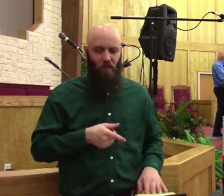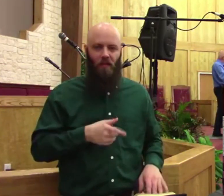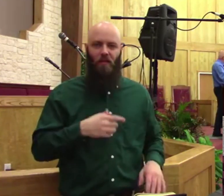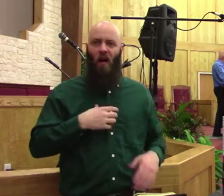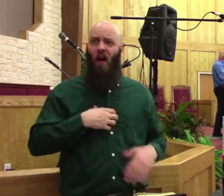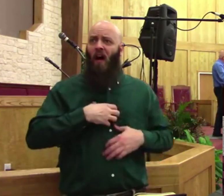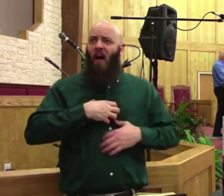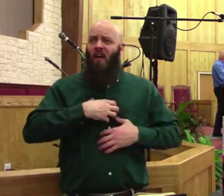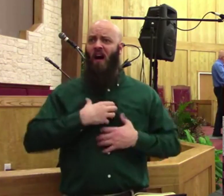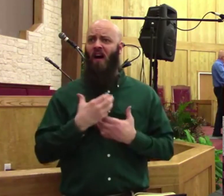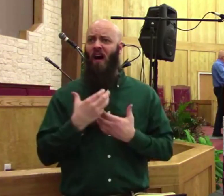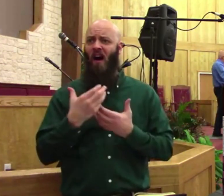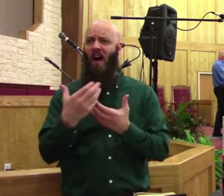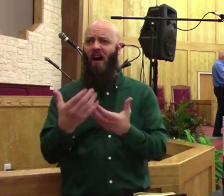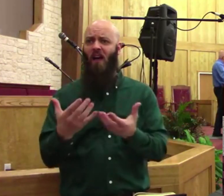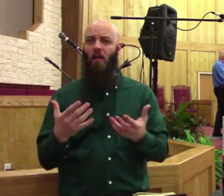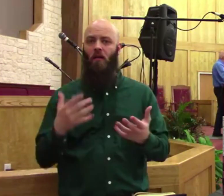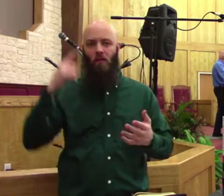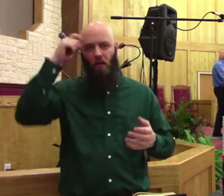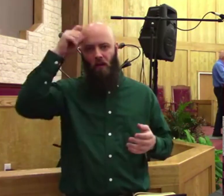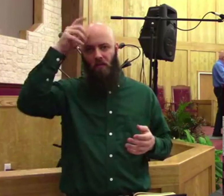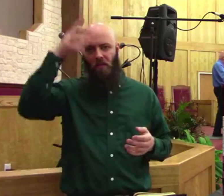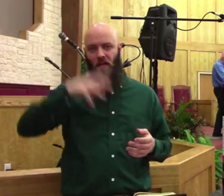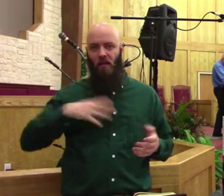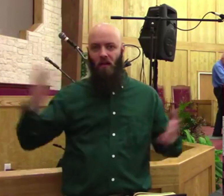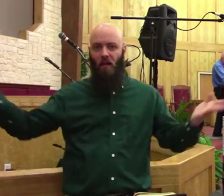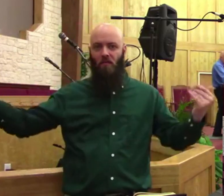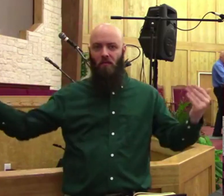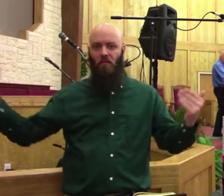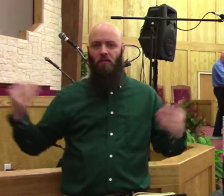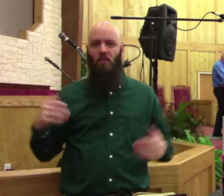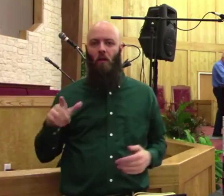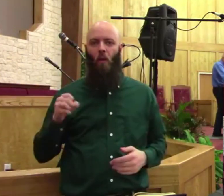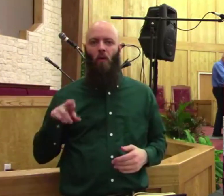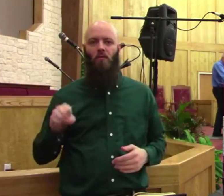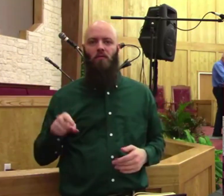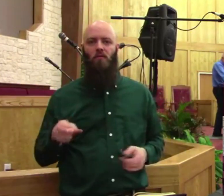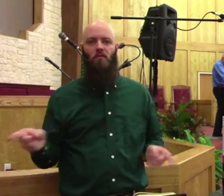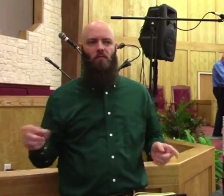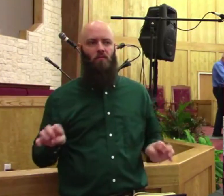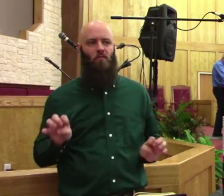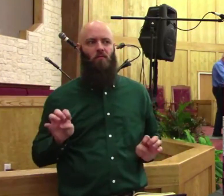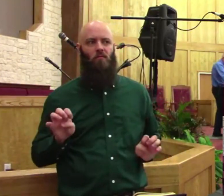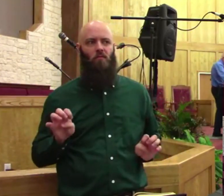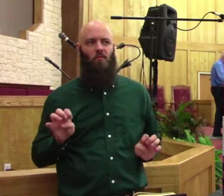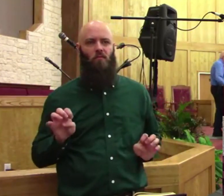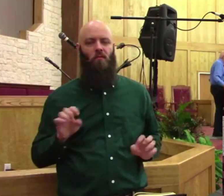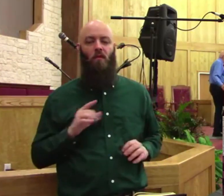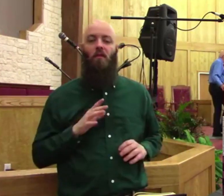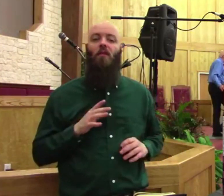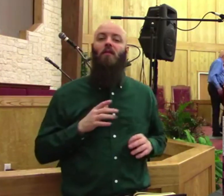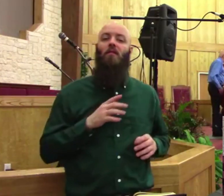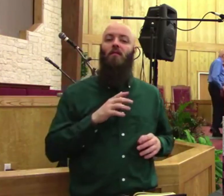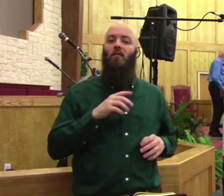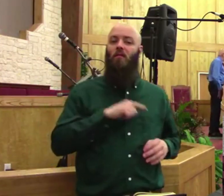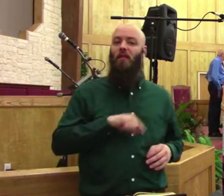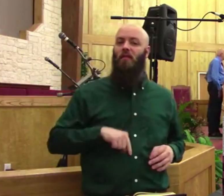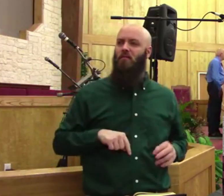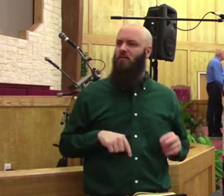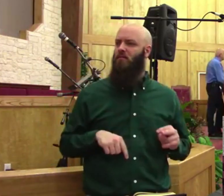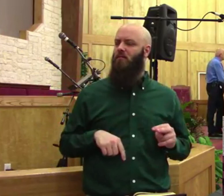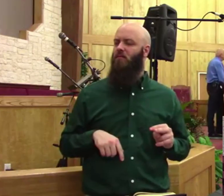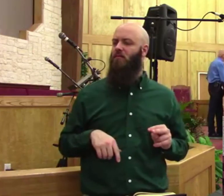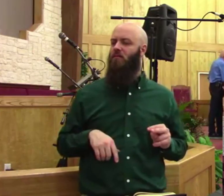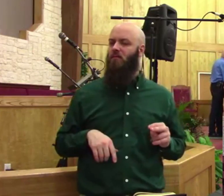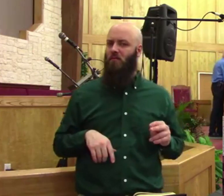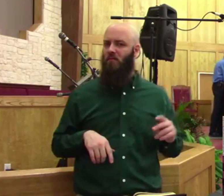out loudly for these wise men to come in, and the lords are perplexed, and so the queen hears all the hubbub in the palace going.